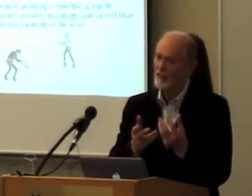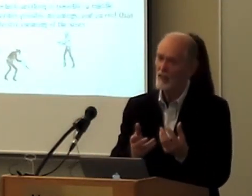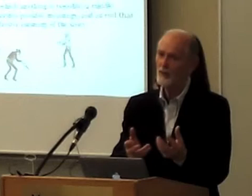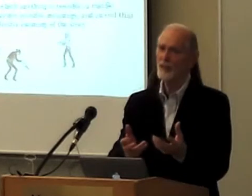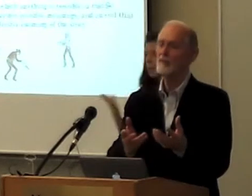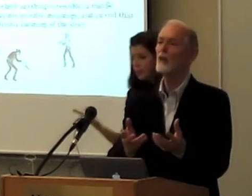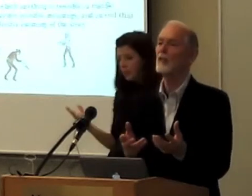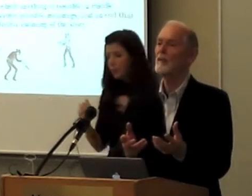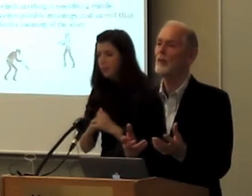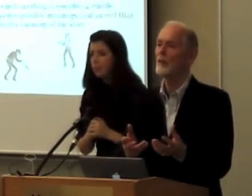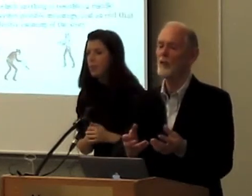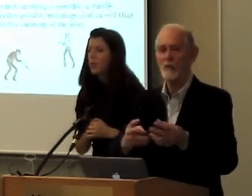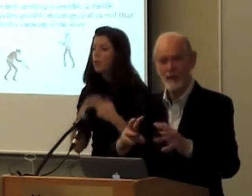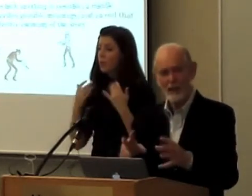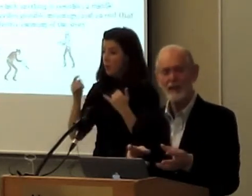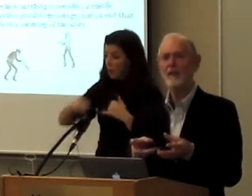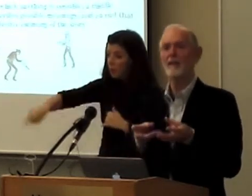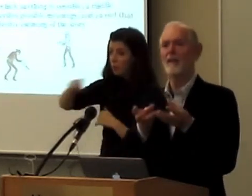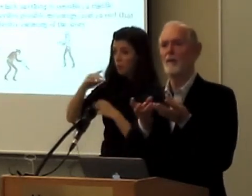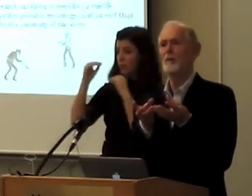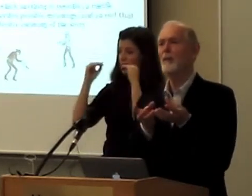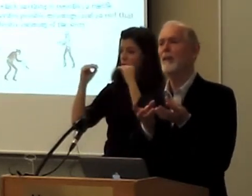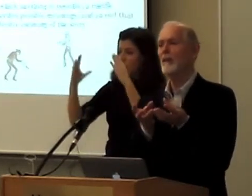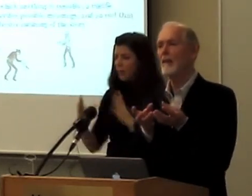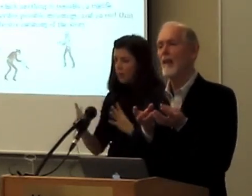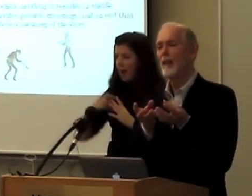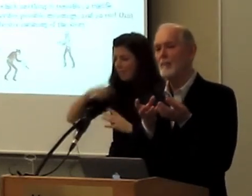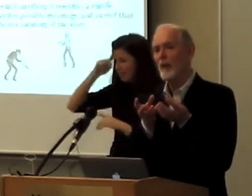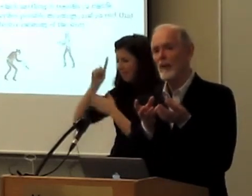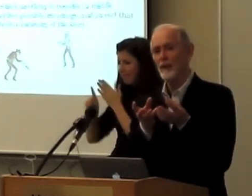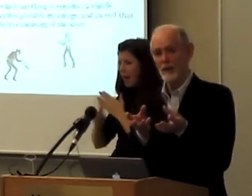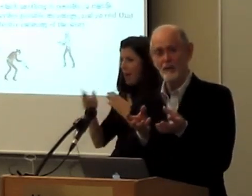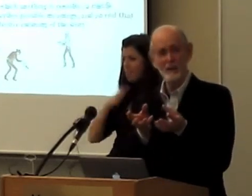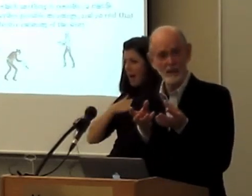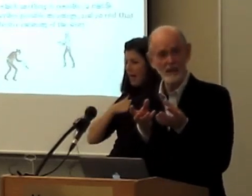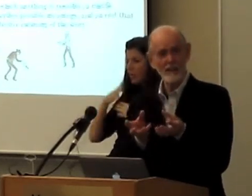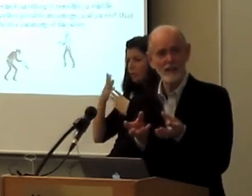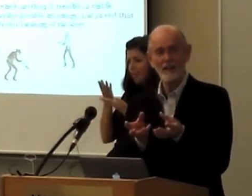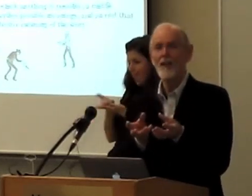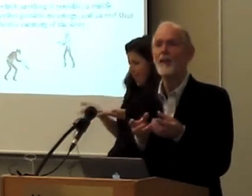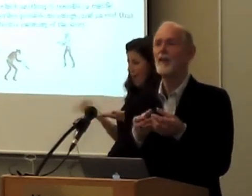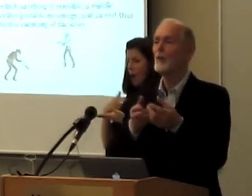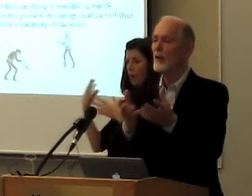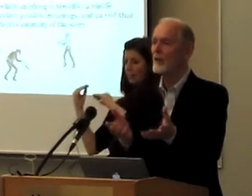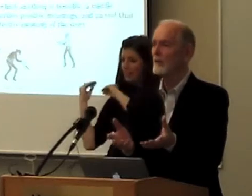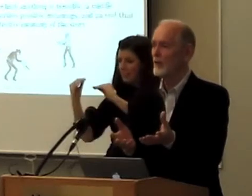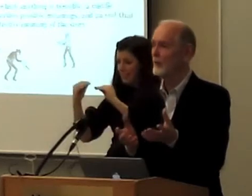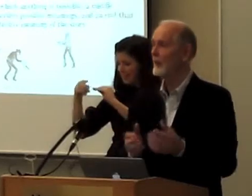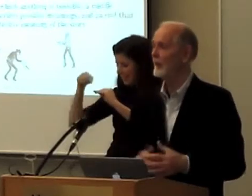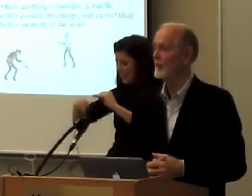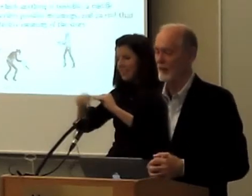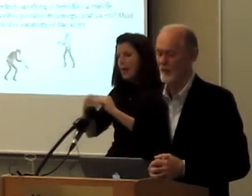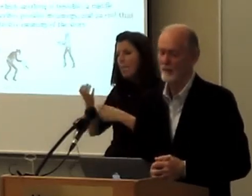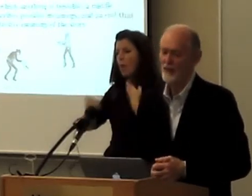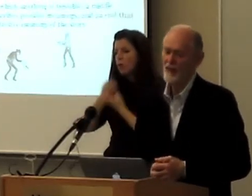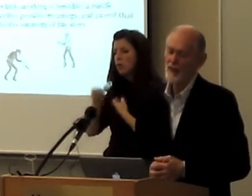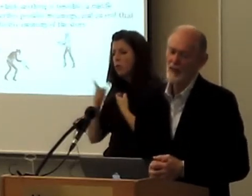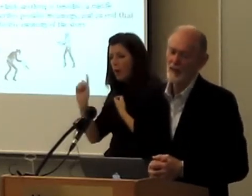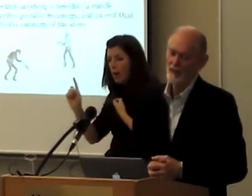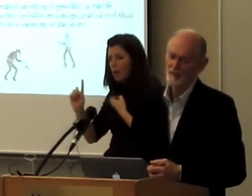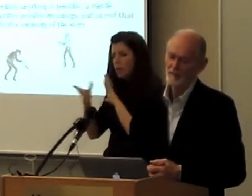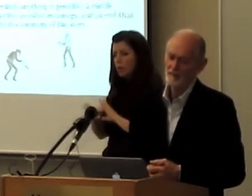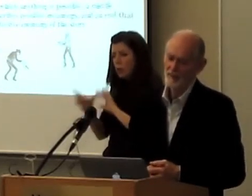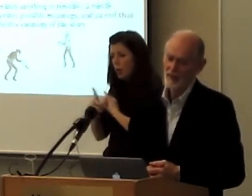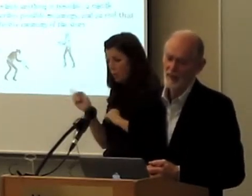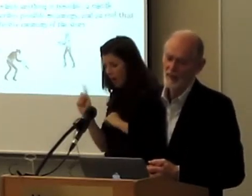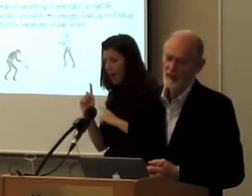say, to gather its emotional importance, we must highlight that. We bring it out and make it front and center in the ways in which we teach.